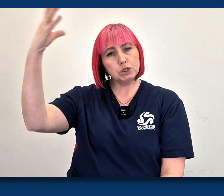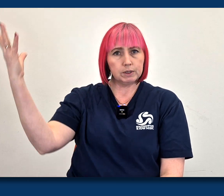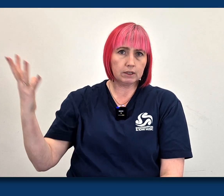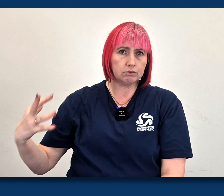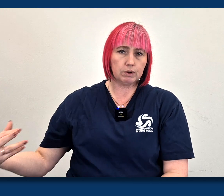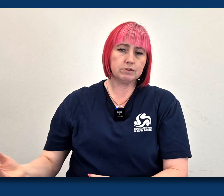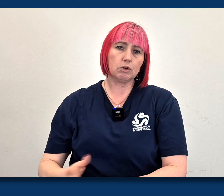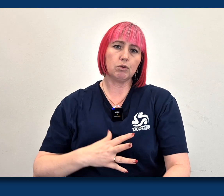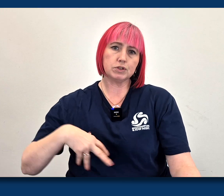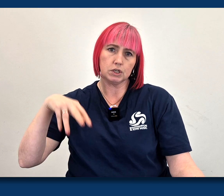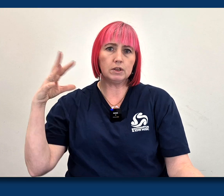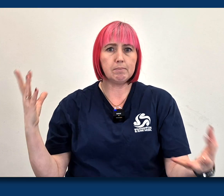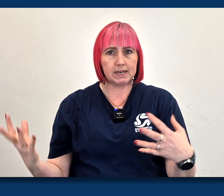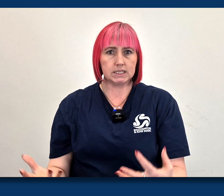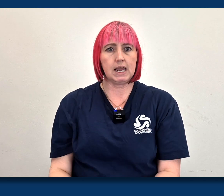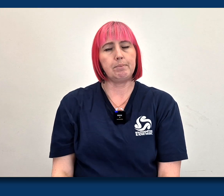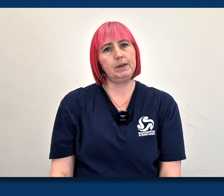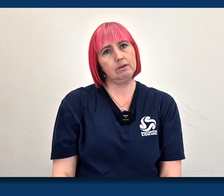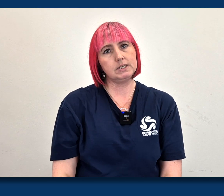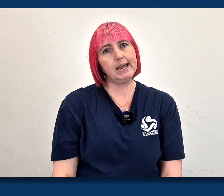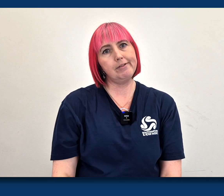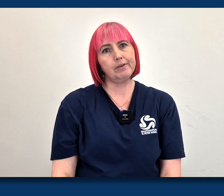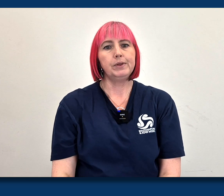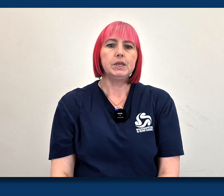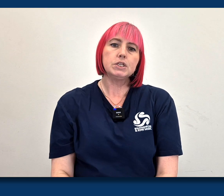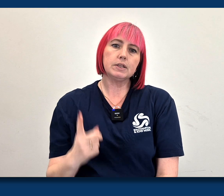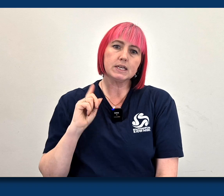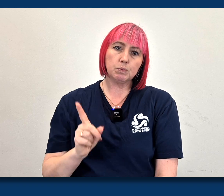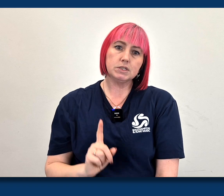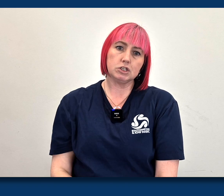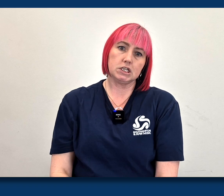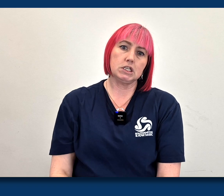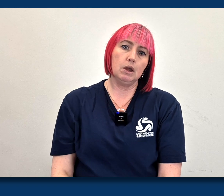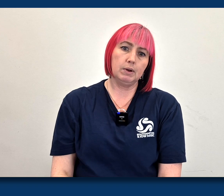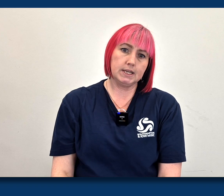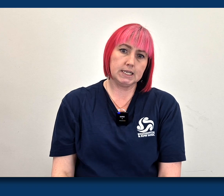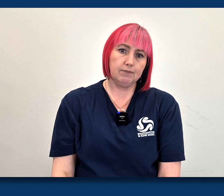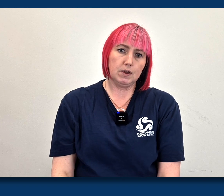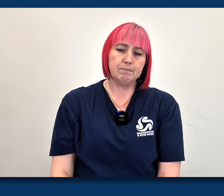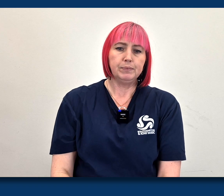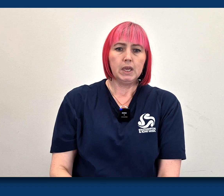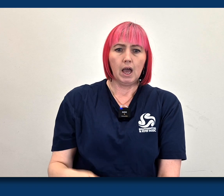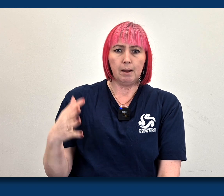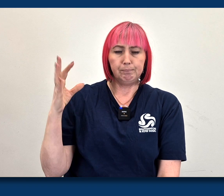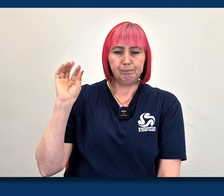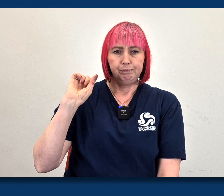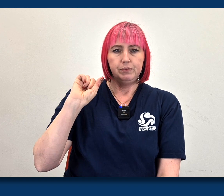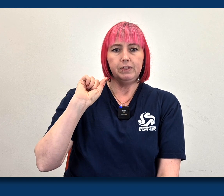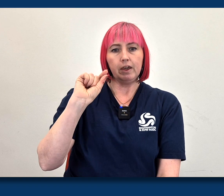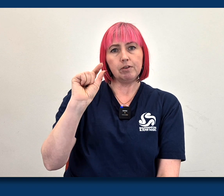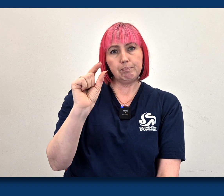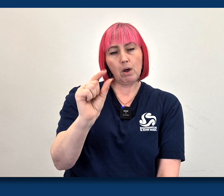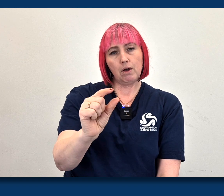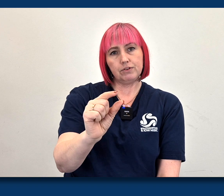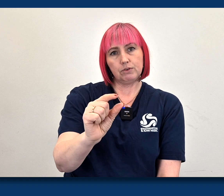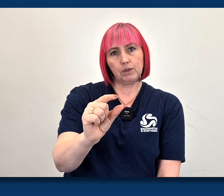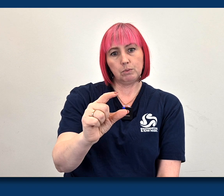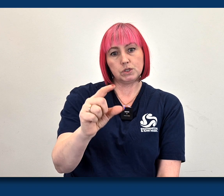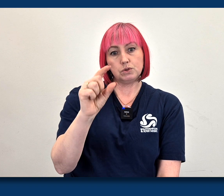those runs across the melody happening underneath. So that's one suggestion I would like to give you. The other part of the song that I wanted to talk about